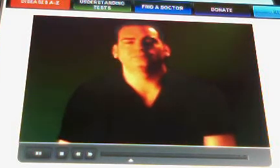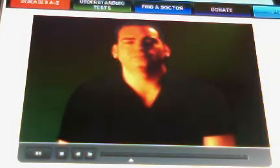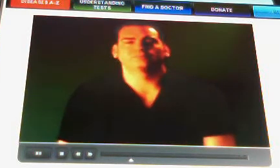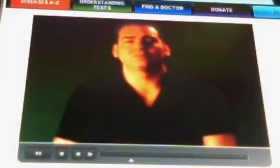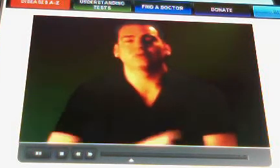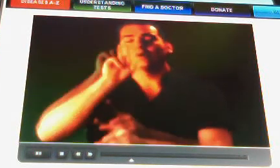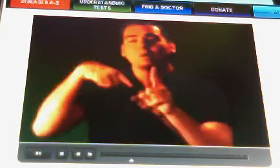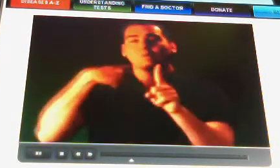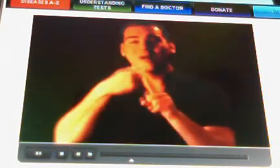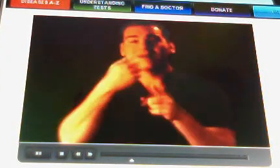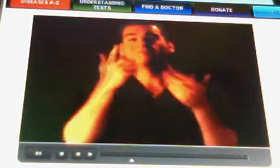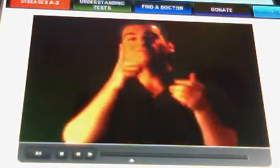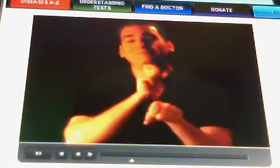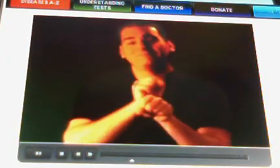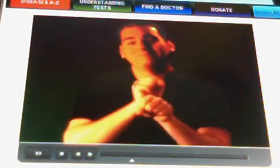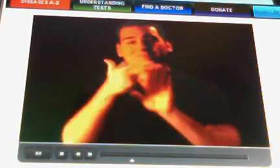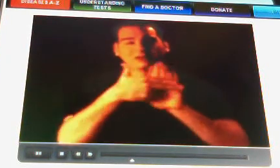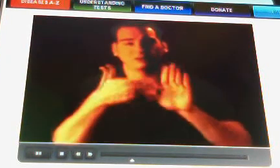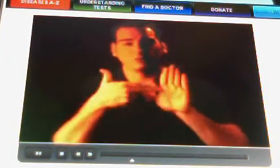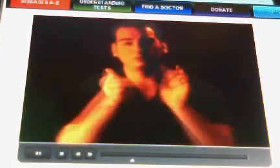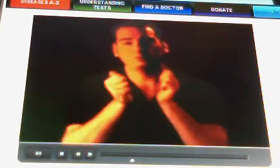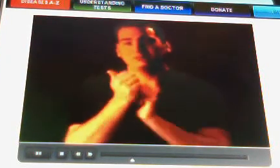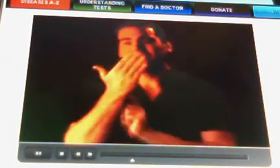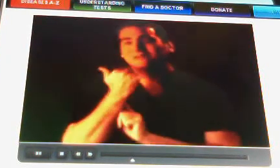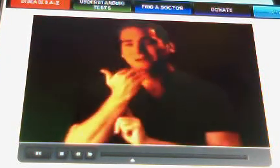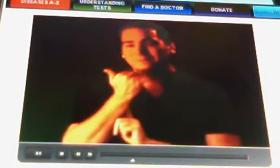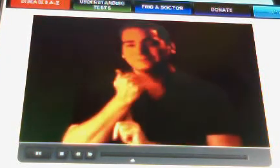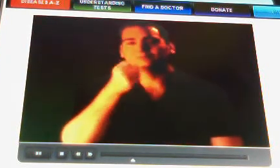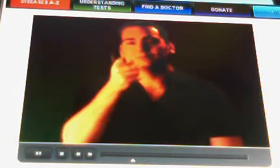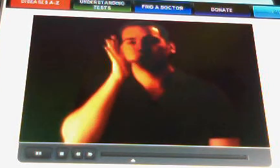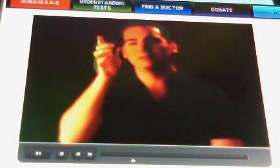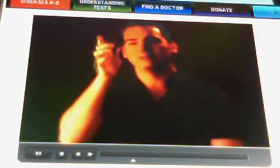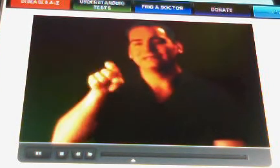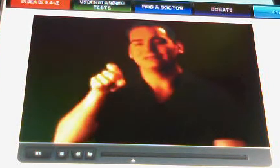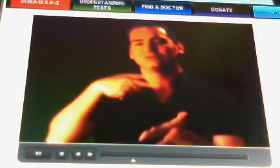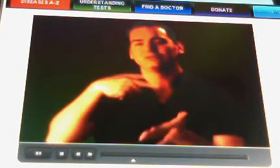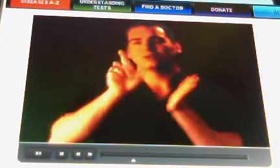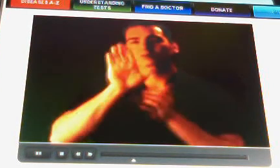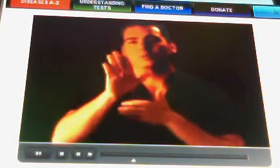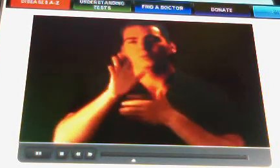The doctor will teach you how, when, and how often to test your blood.